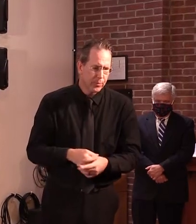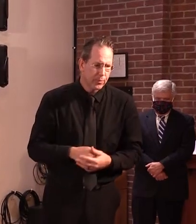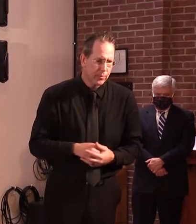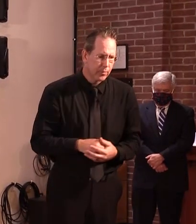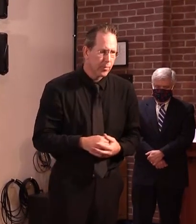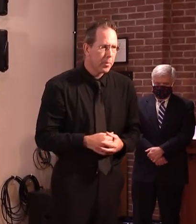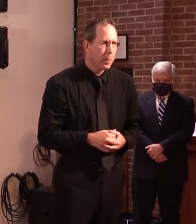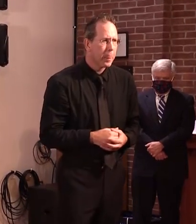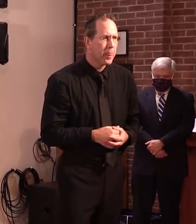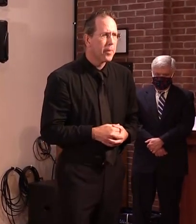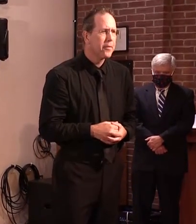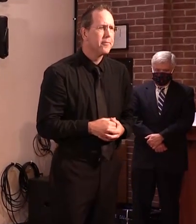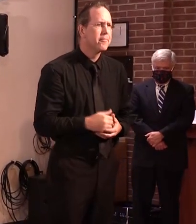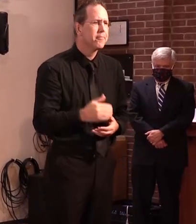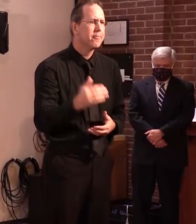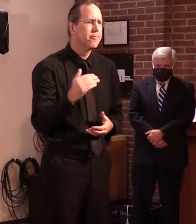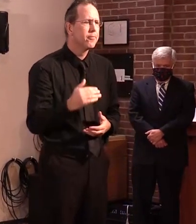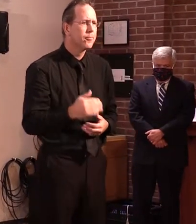Alec, News 7.